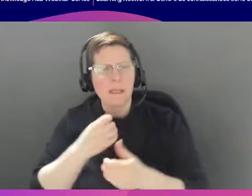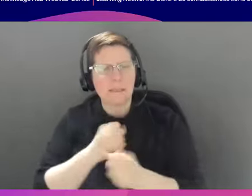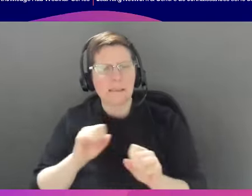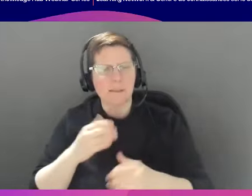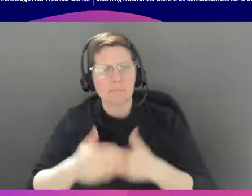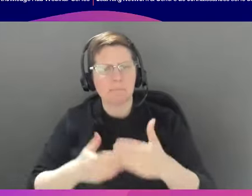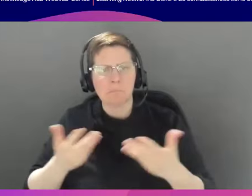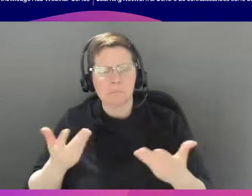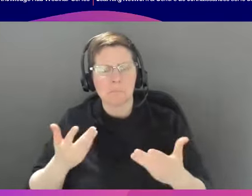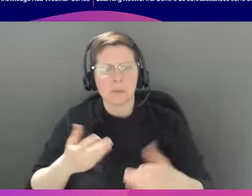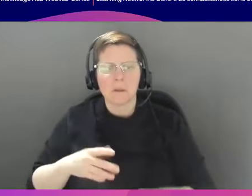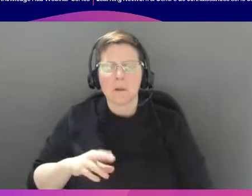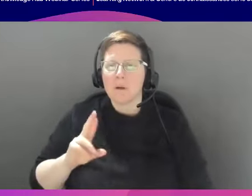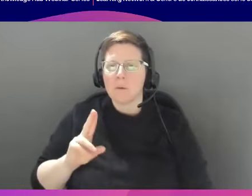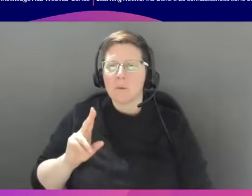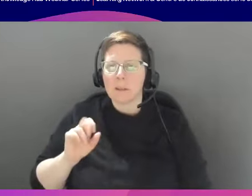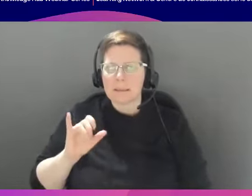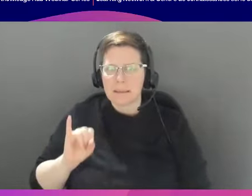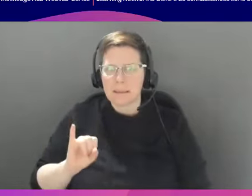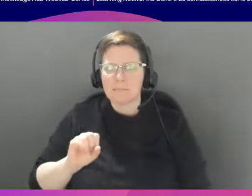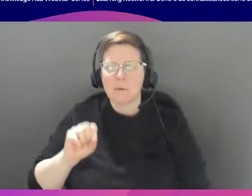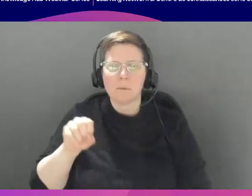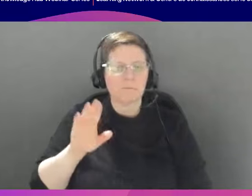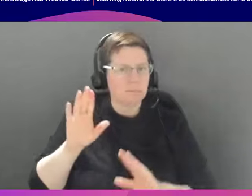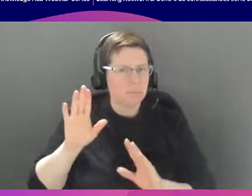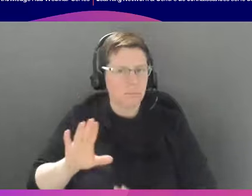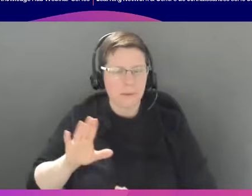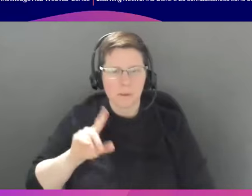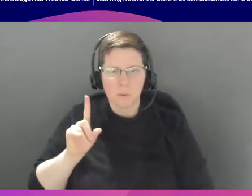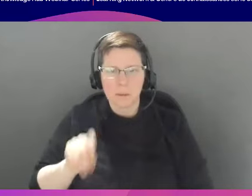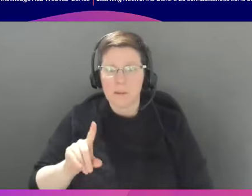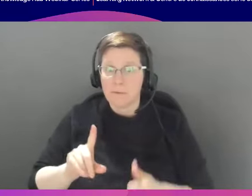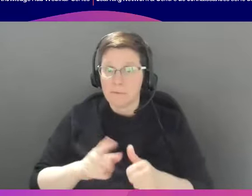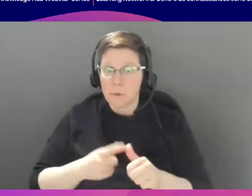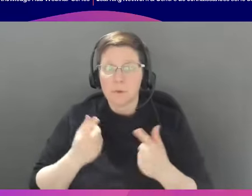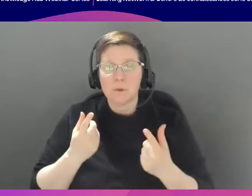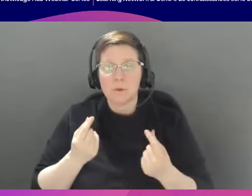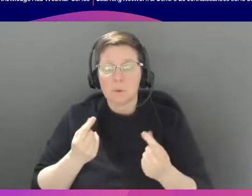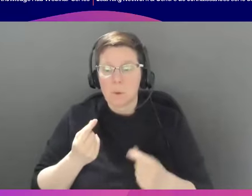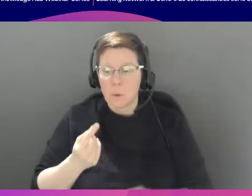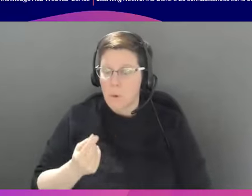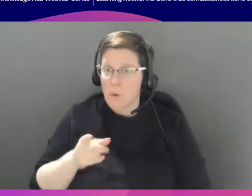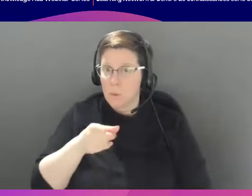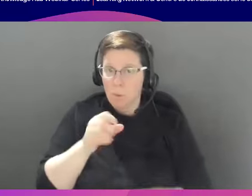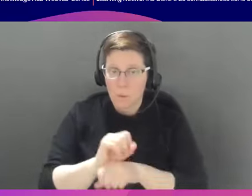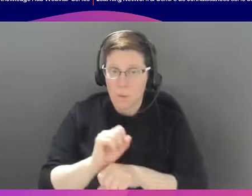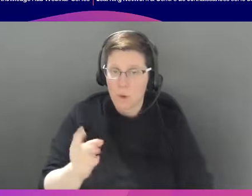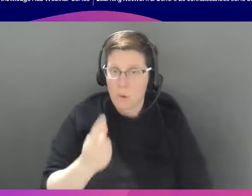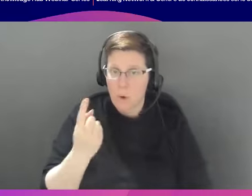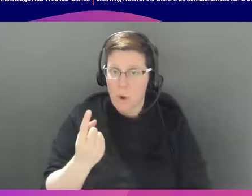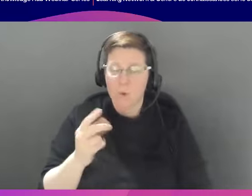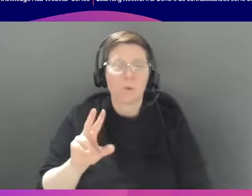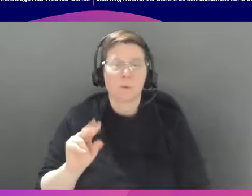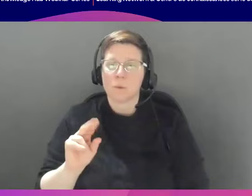Yeah, that is such an excellent question. I think the first thing that I would say is don't do this work alone. If you have a